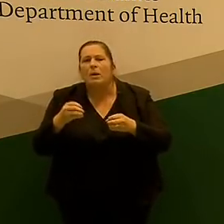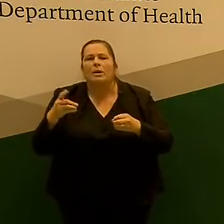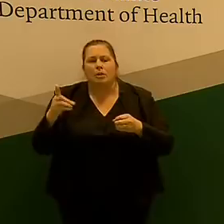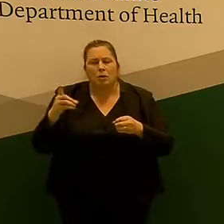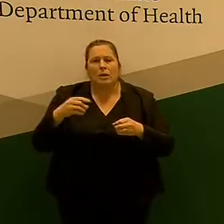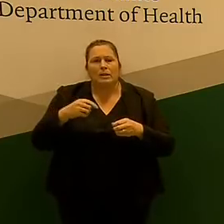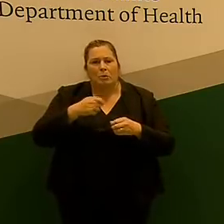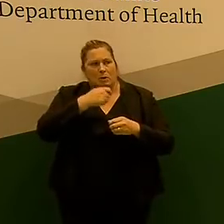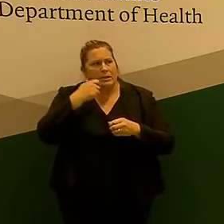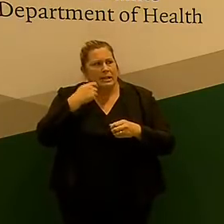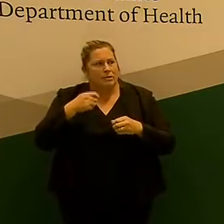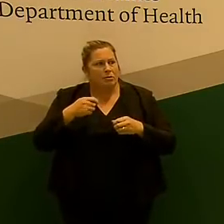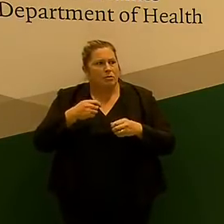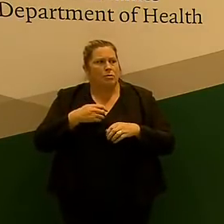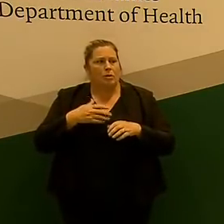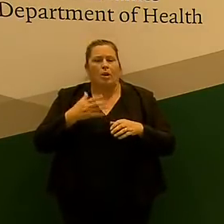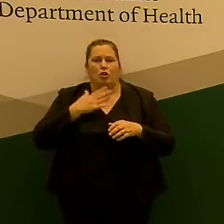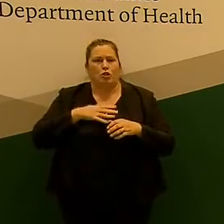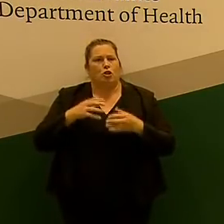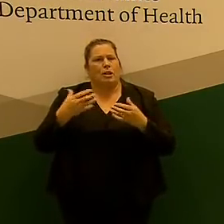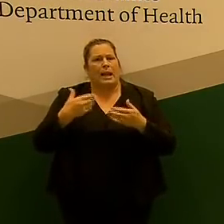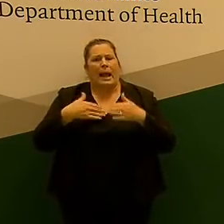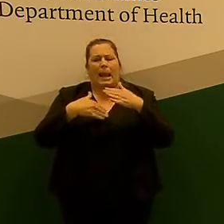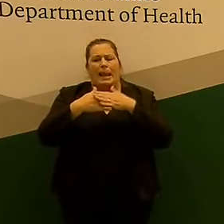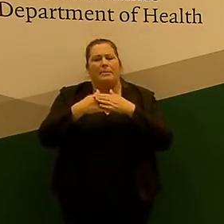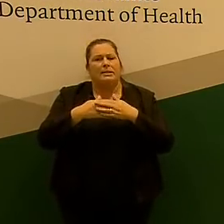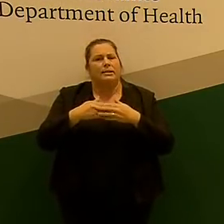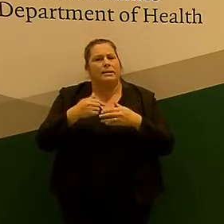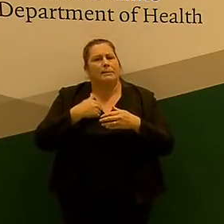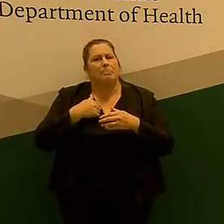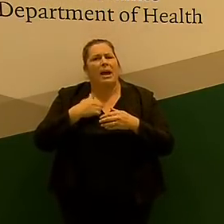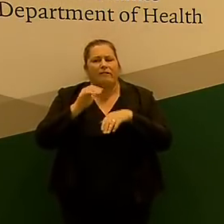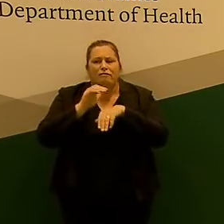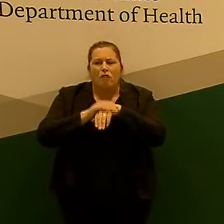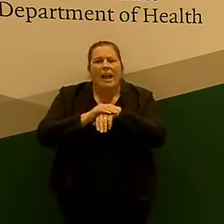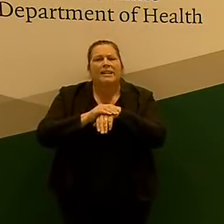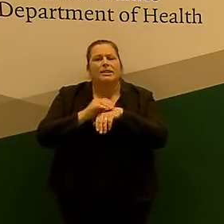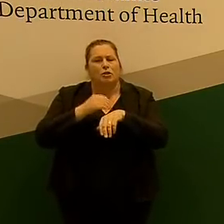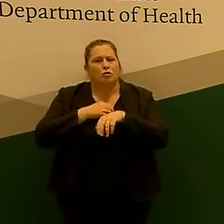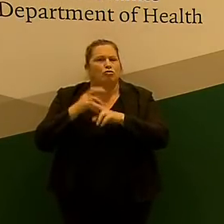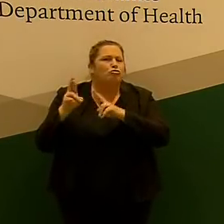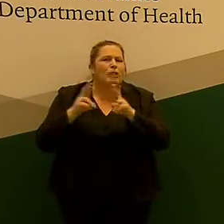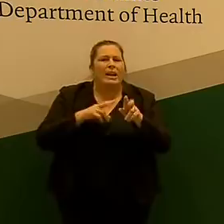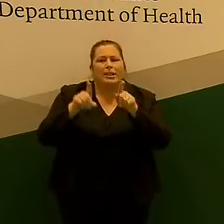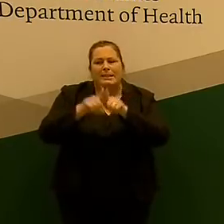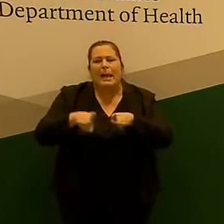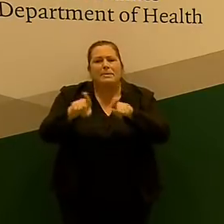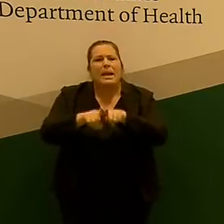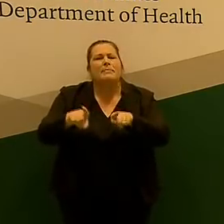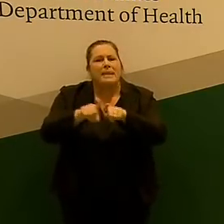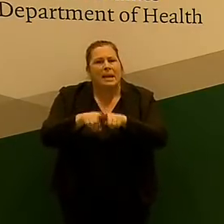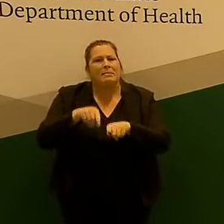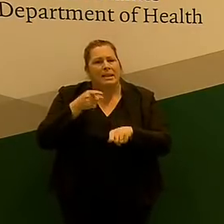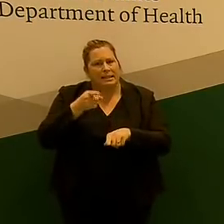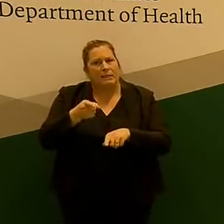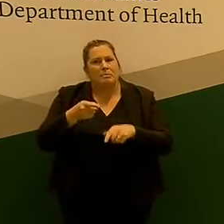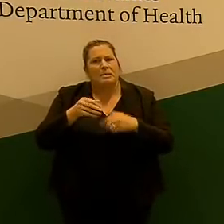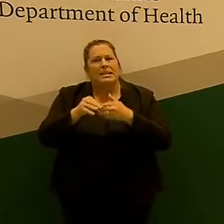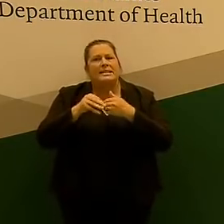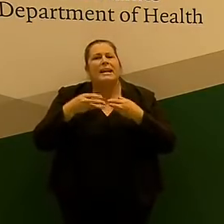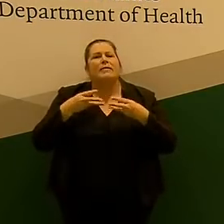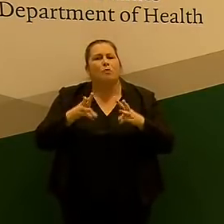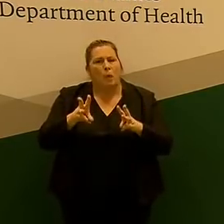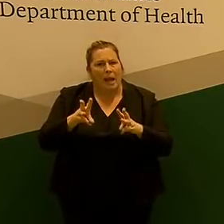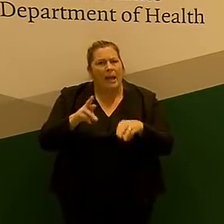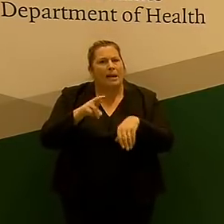bubble to maybe a small group of people who they could see regularly, and that would be a safe way of doing it when it comes to socialising, rather